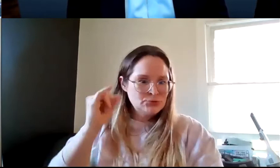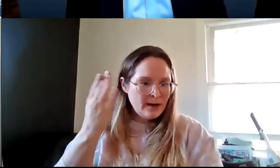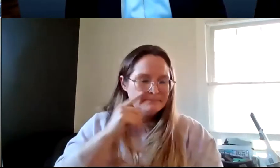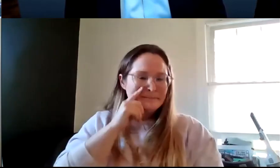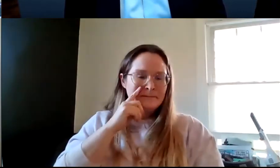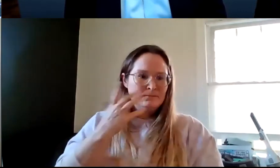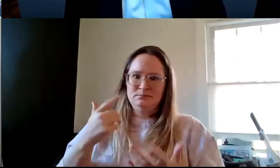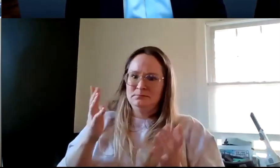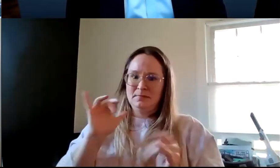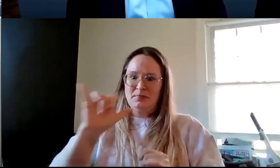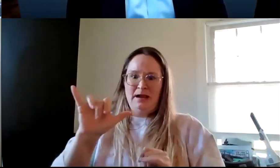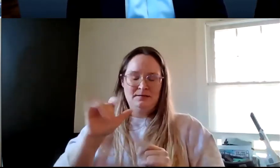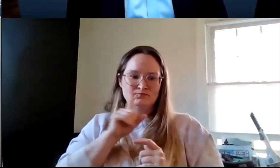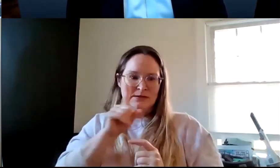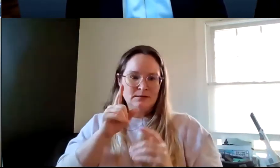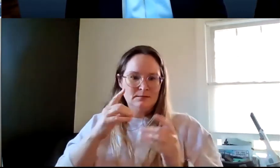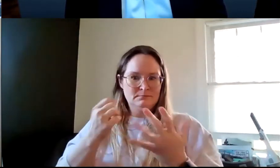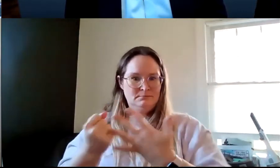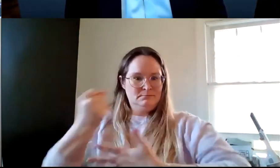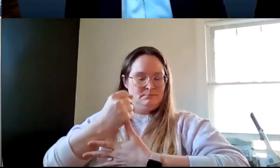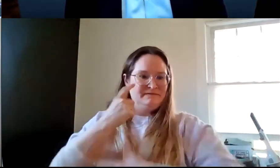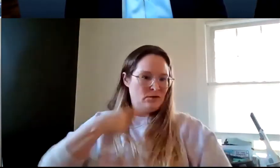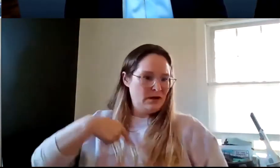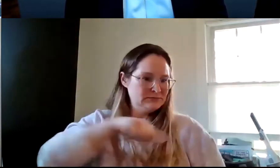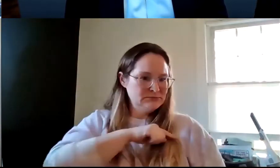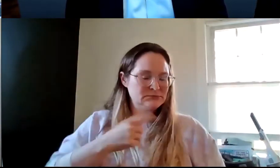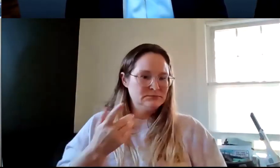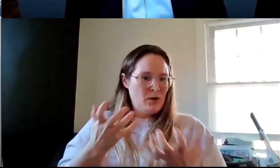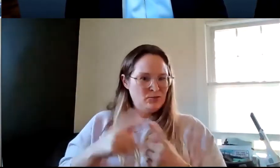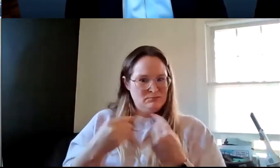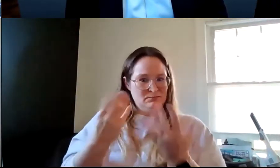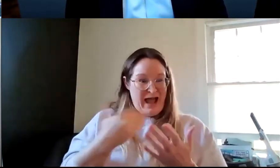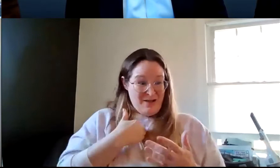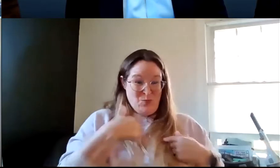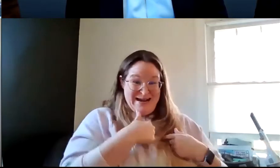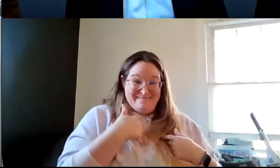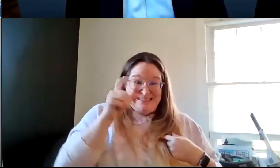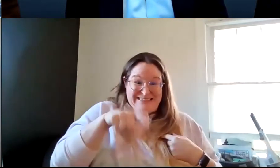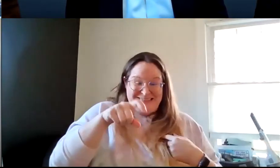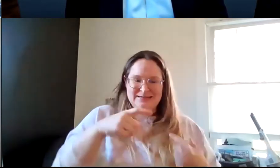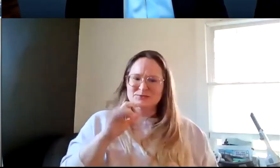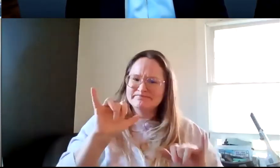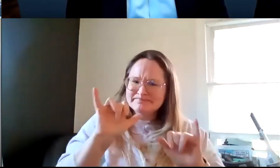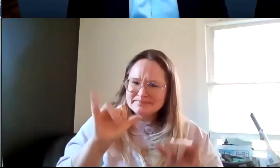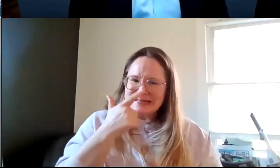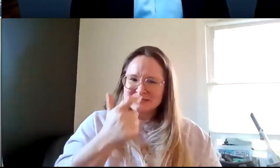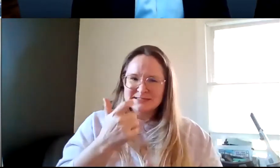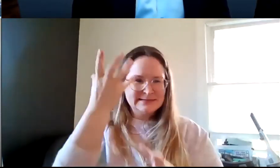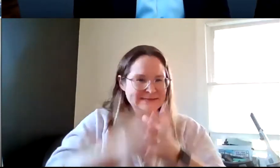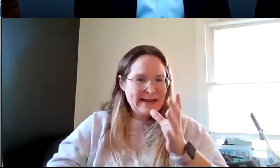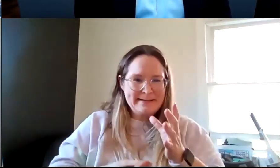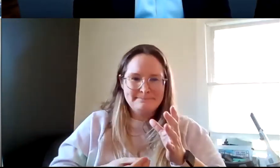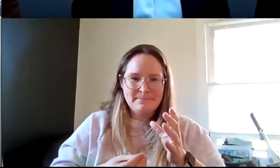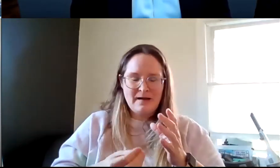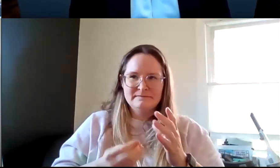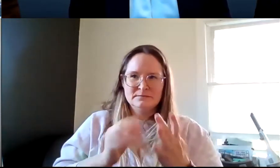also helping hearing people. You know, just everybody's looking for jobs right now because this pandemic has set a lot of people back without work. So our